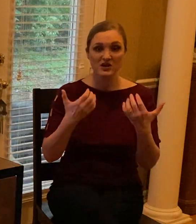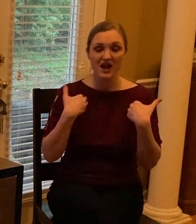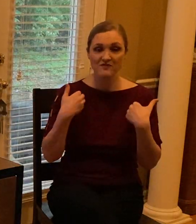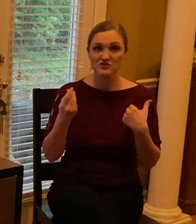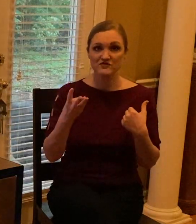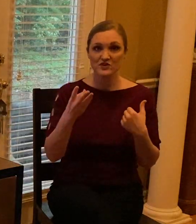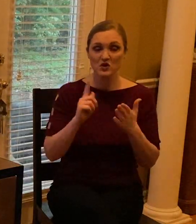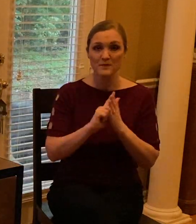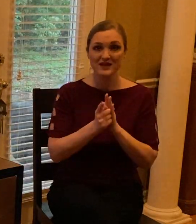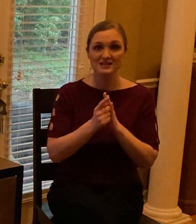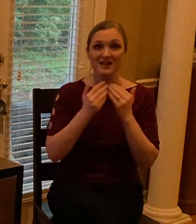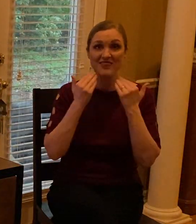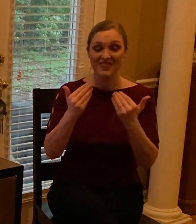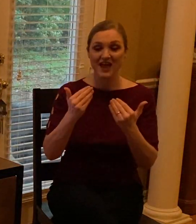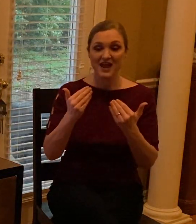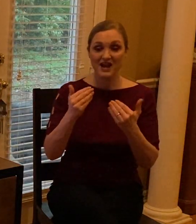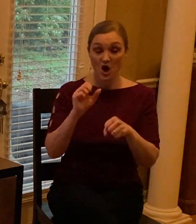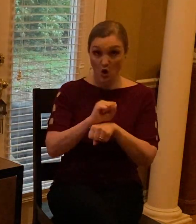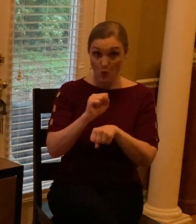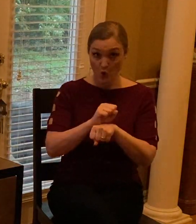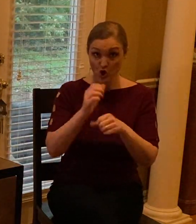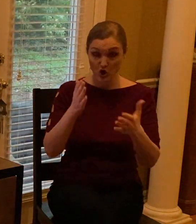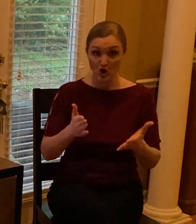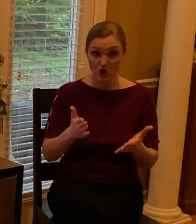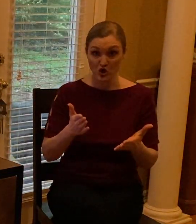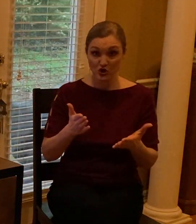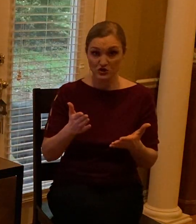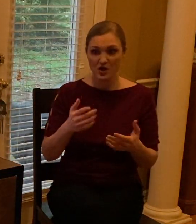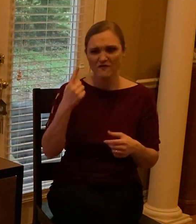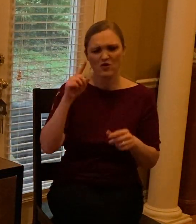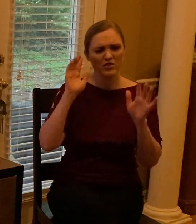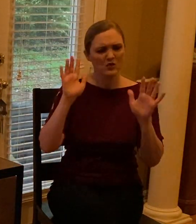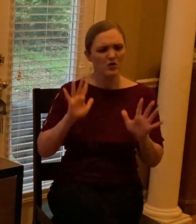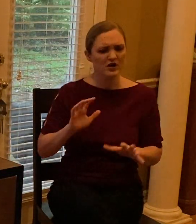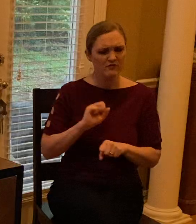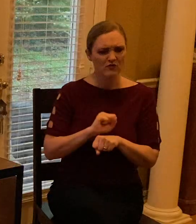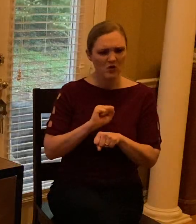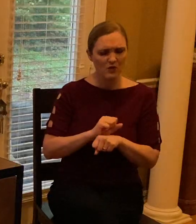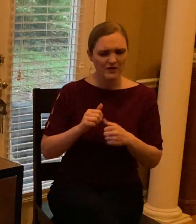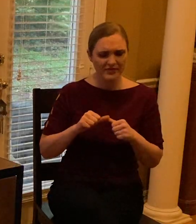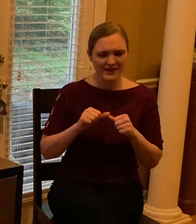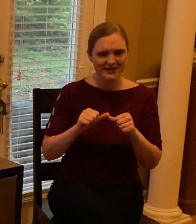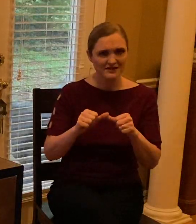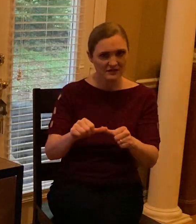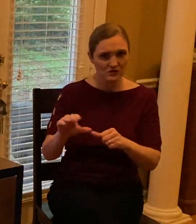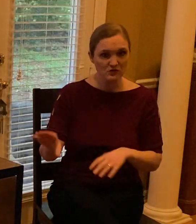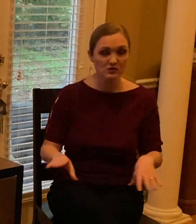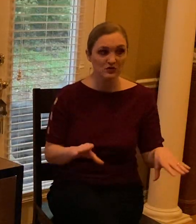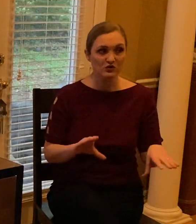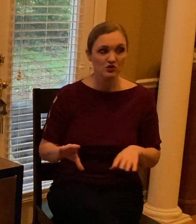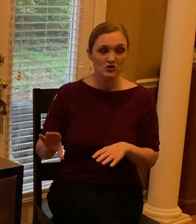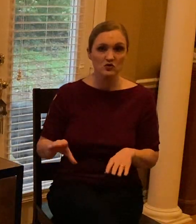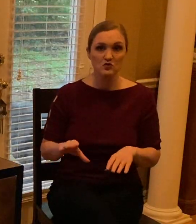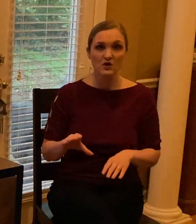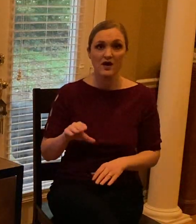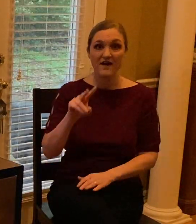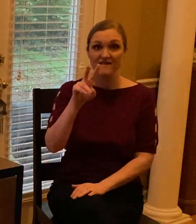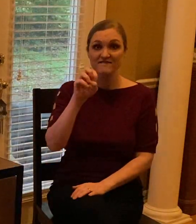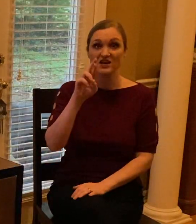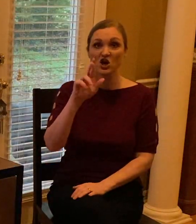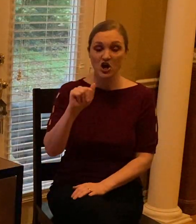few minutes to thank our staff for the amazing work they continue to do. To Vera and